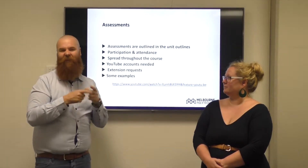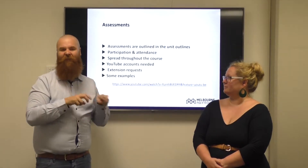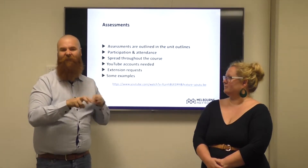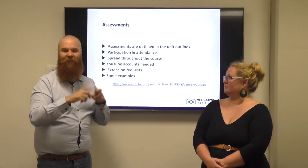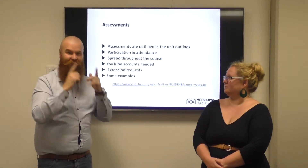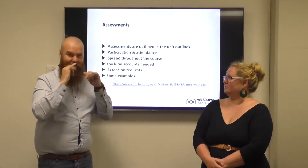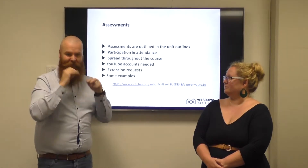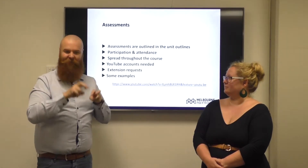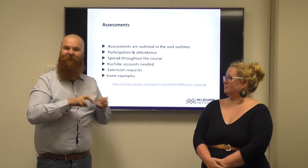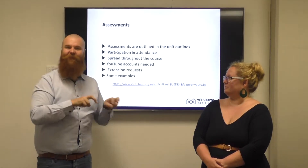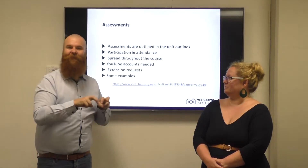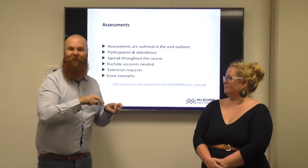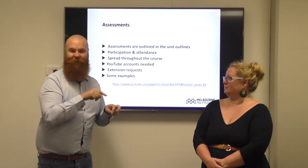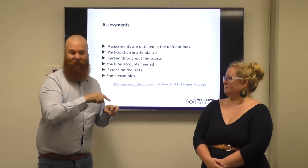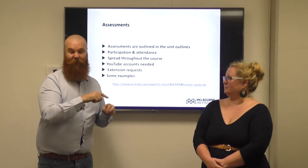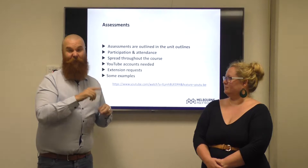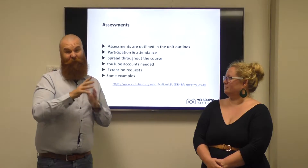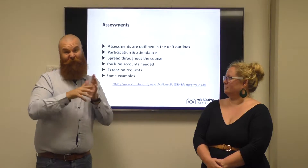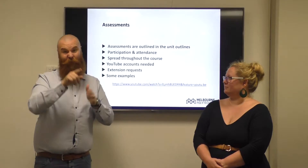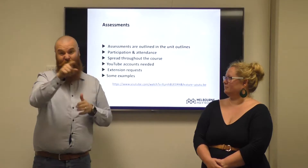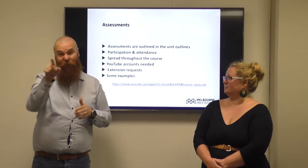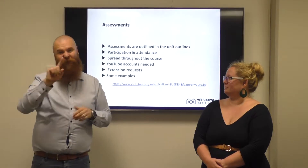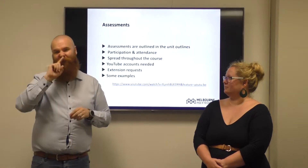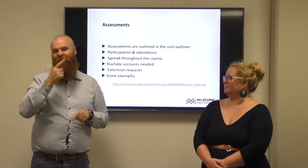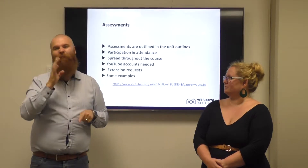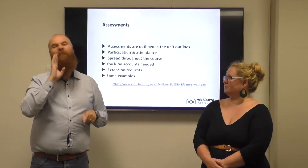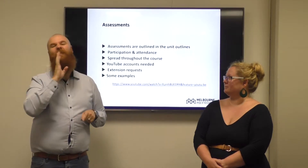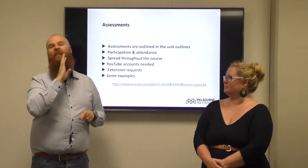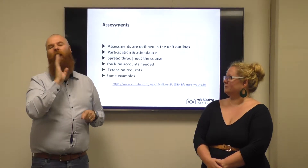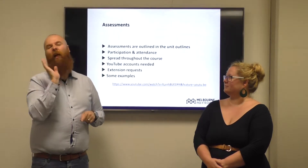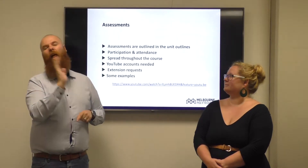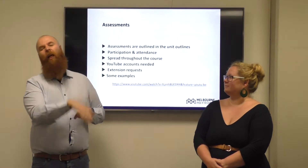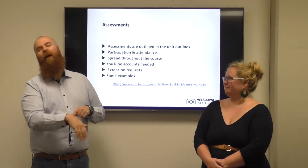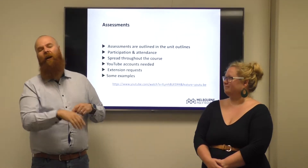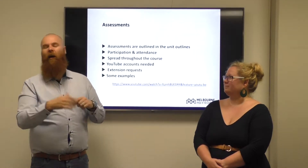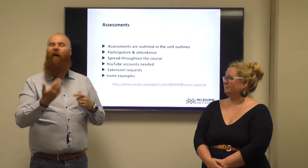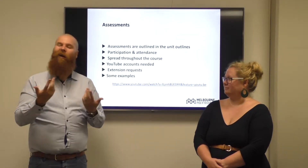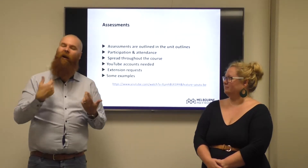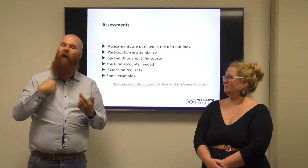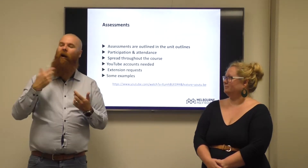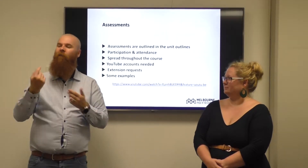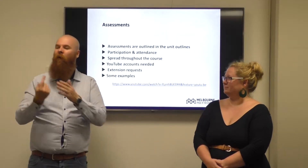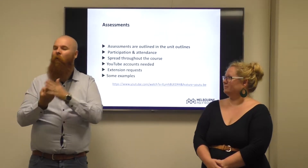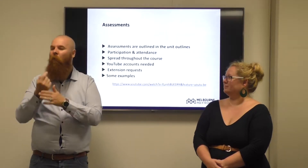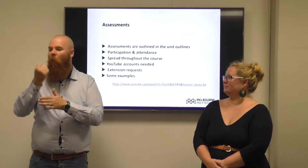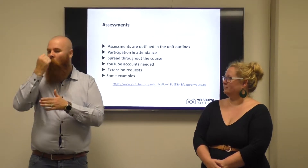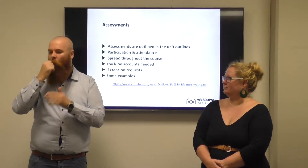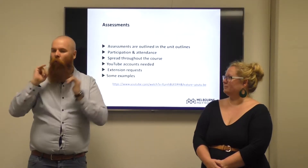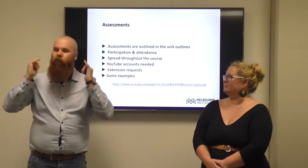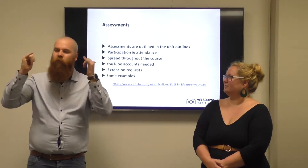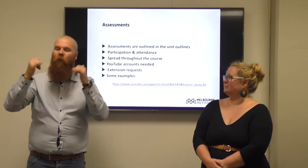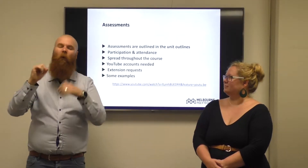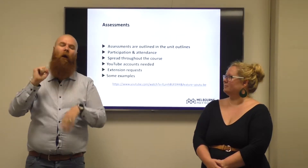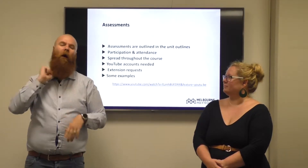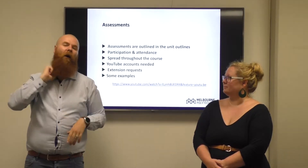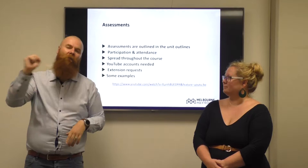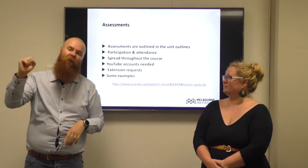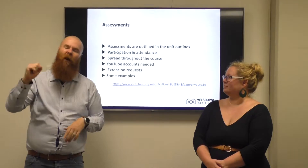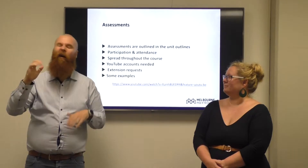it and then do some activities that are related. It means that you can't miss class on those days. That